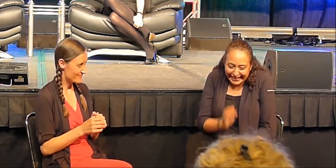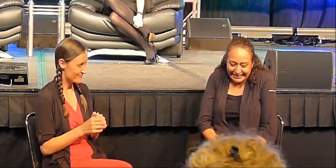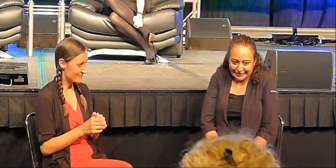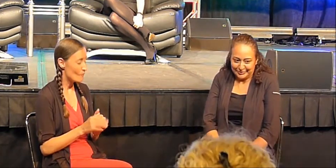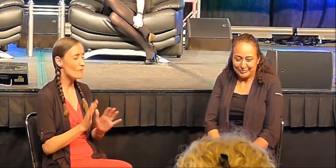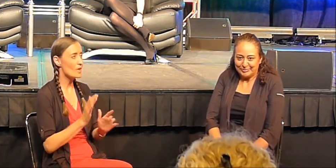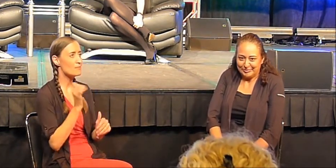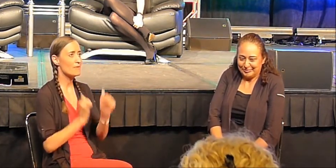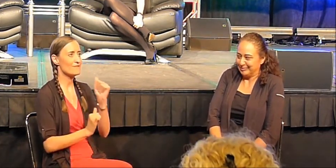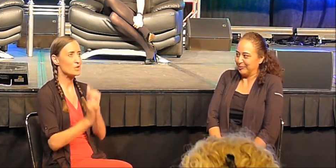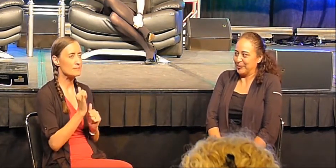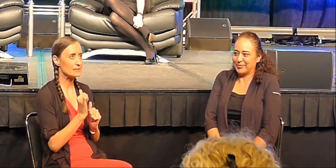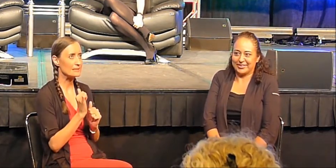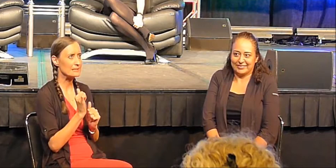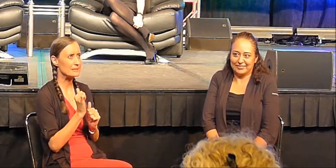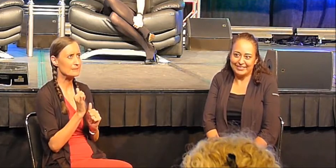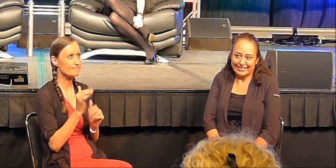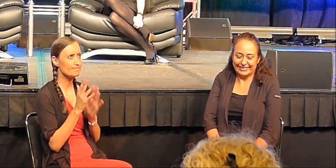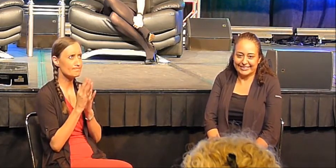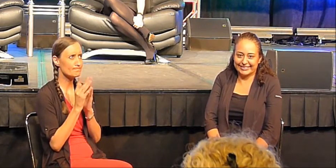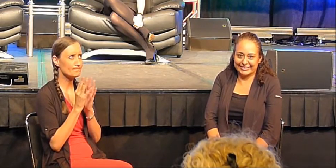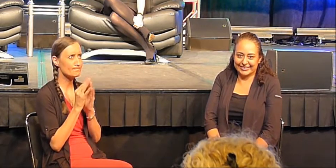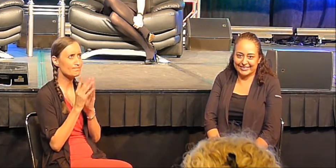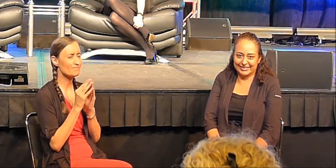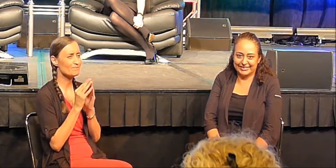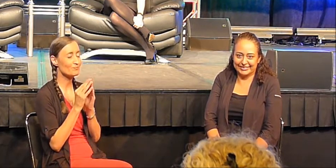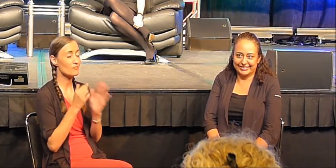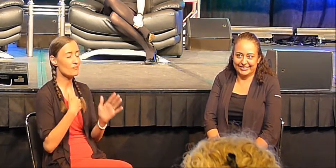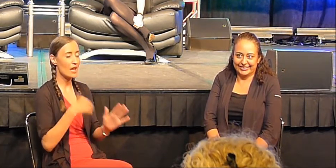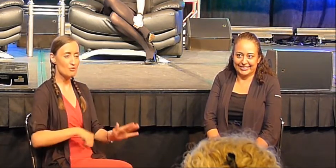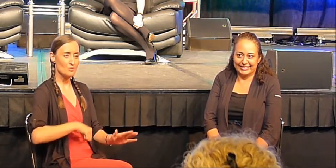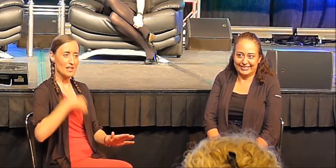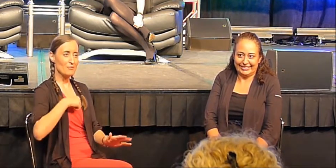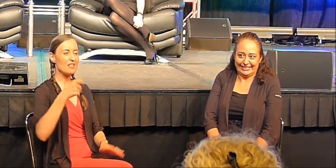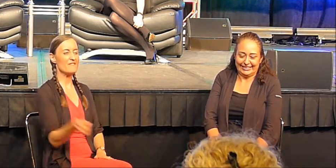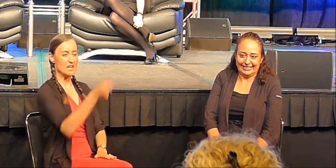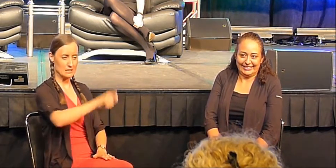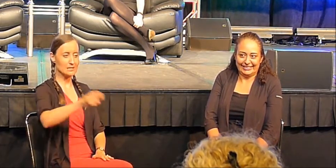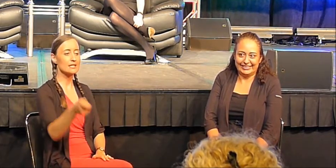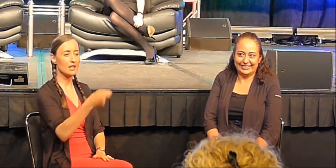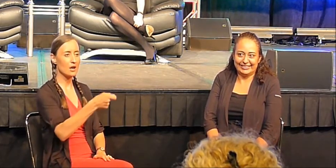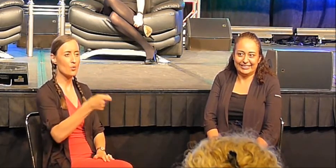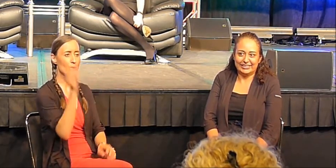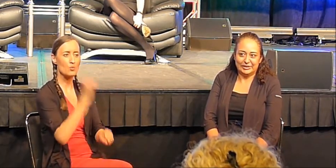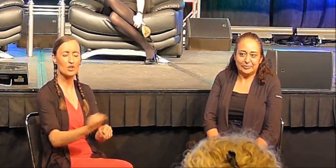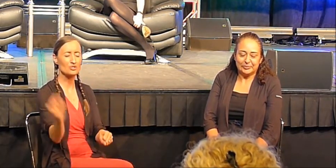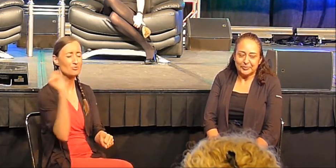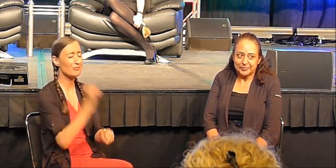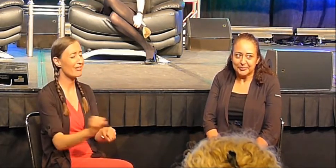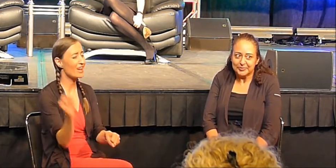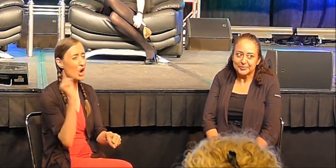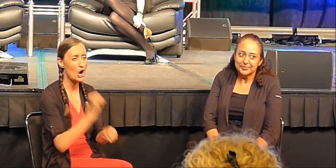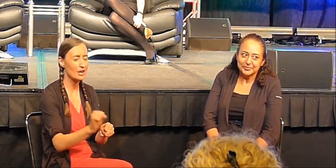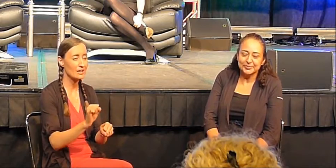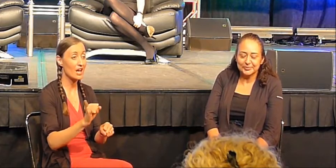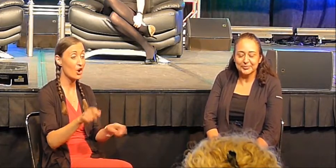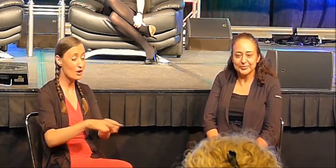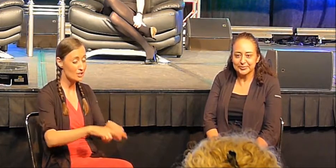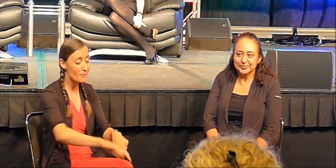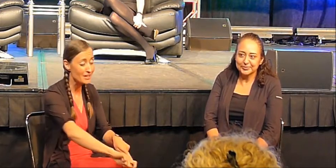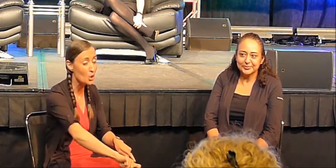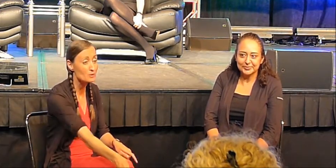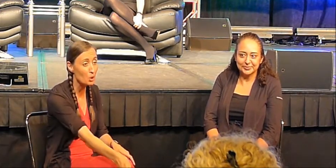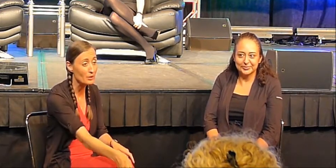Performance-wise, I would have to say that I was very proud of the fencing because we worked really hard on that, and plus I had a broken toe, so I was